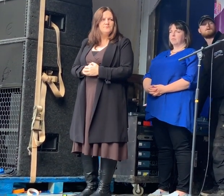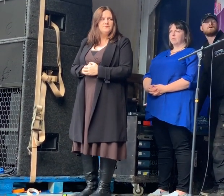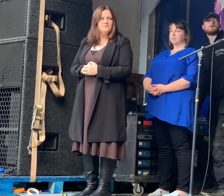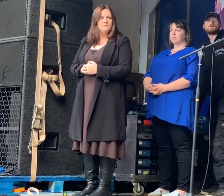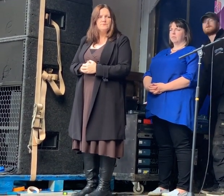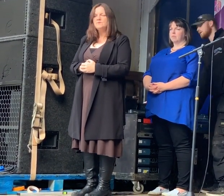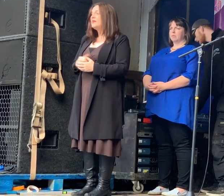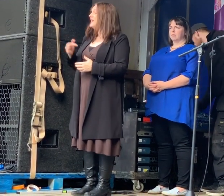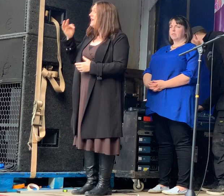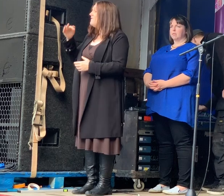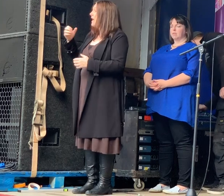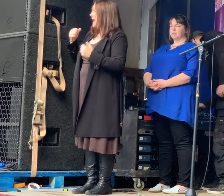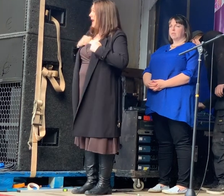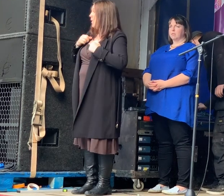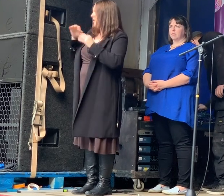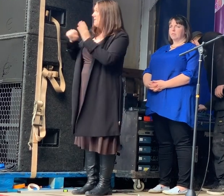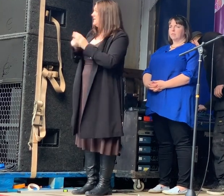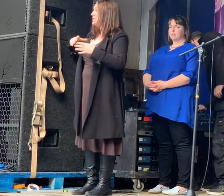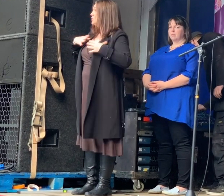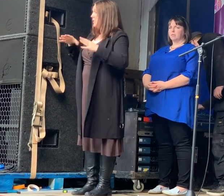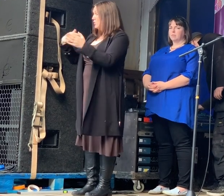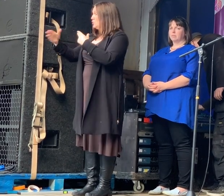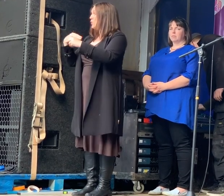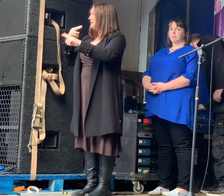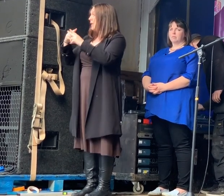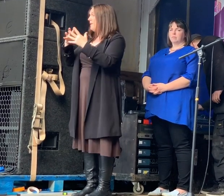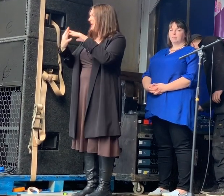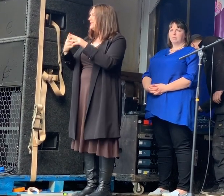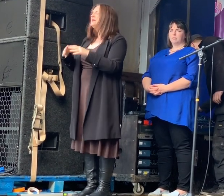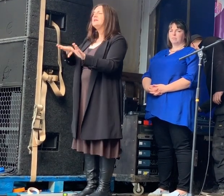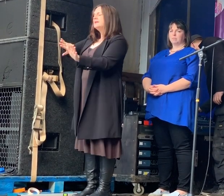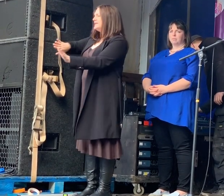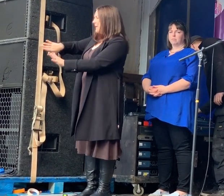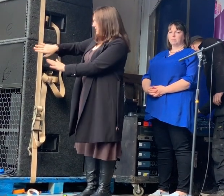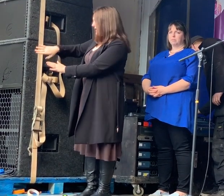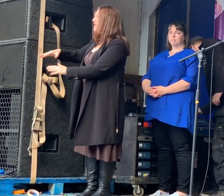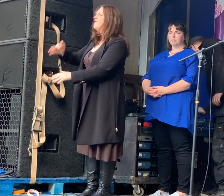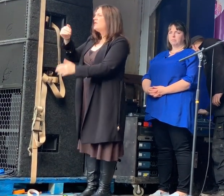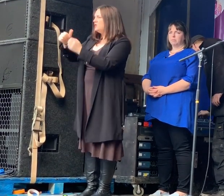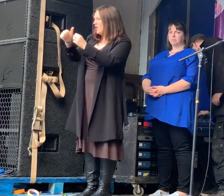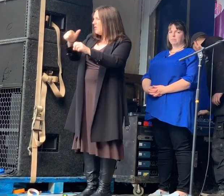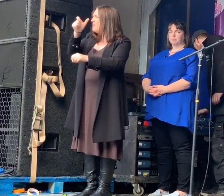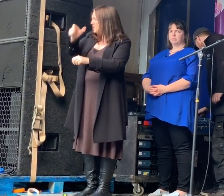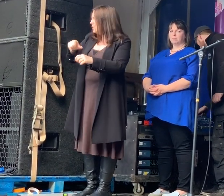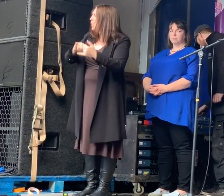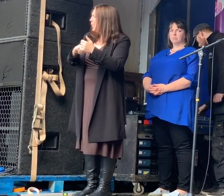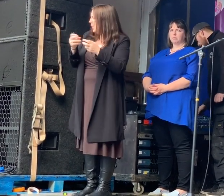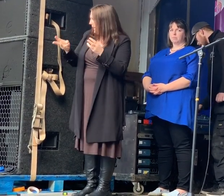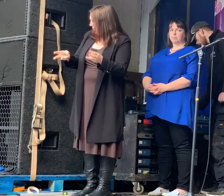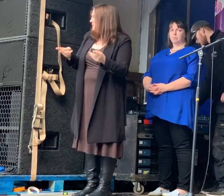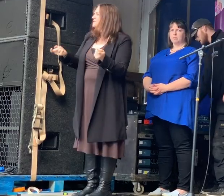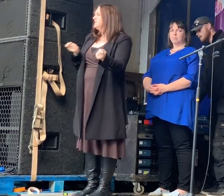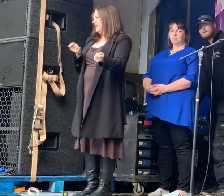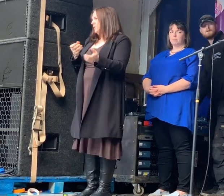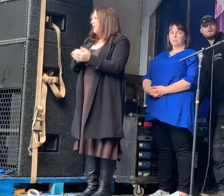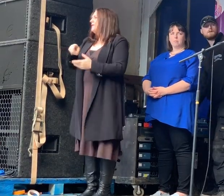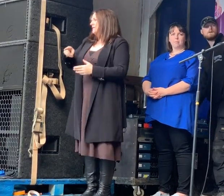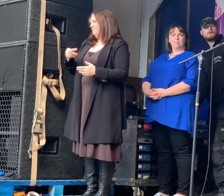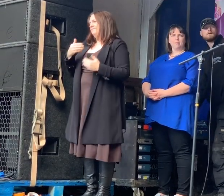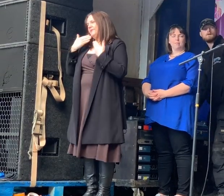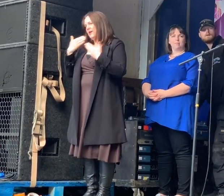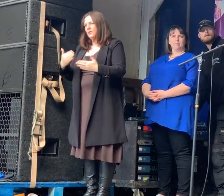And if our government don't want to sort this mess out, let them step aside and find somebody who will. Thank you.